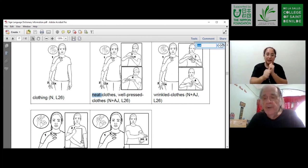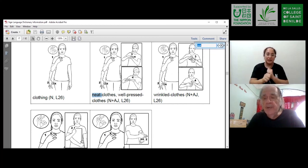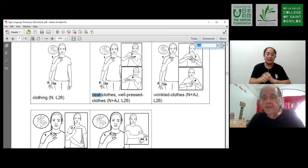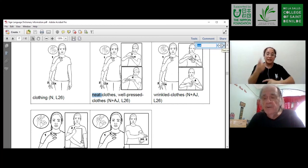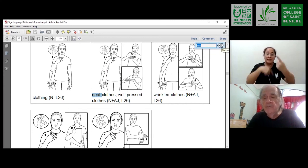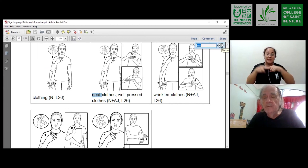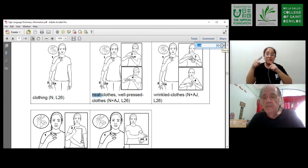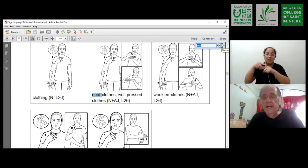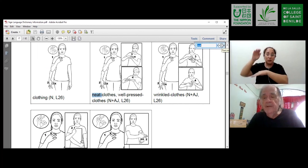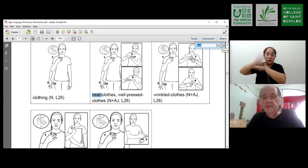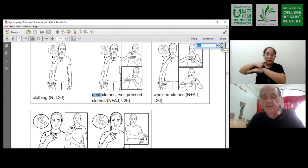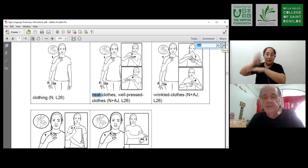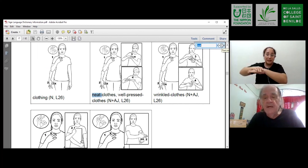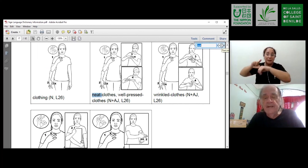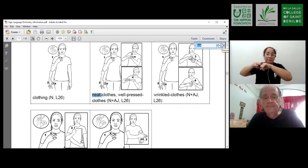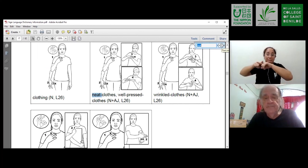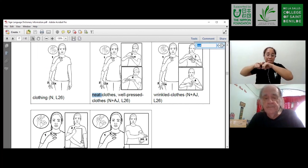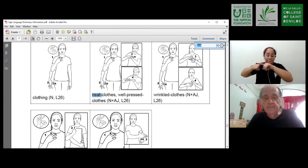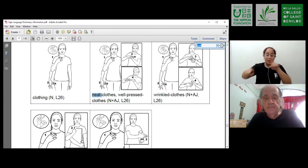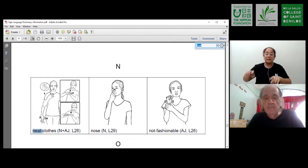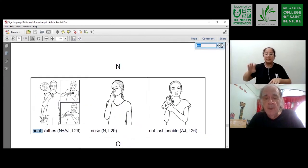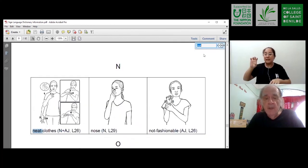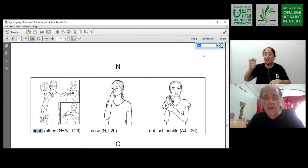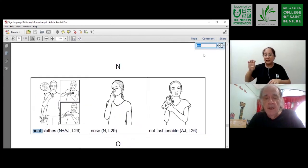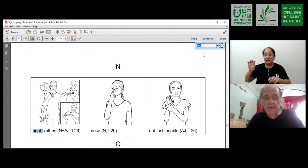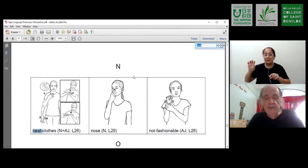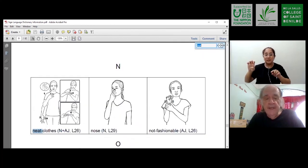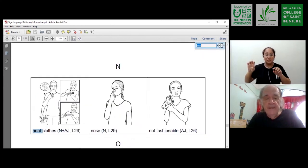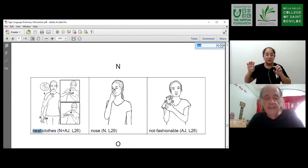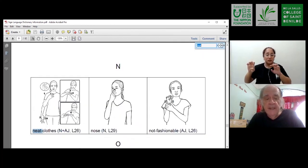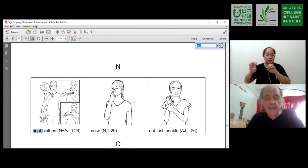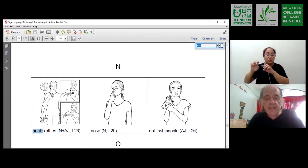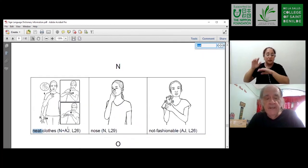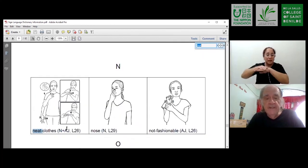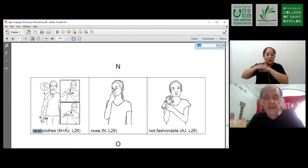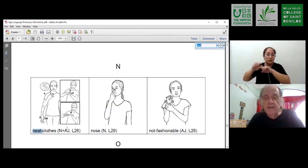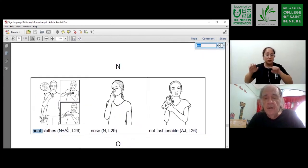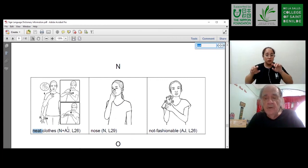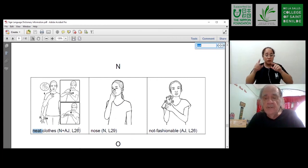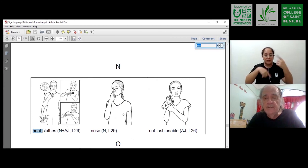get to English to sign, under N, there is neat clothes.